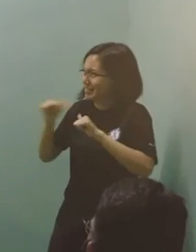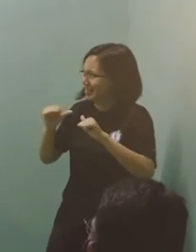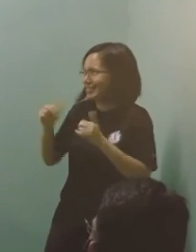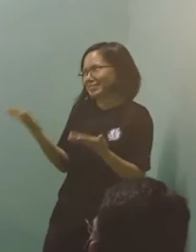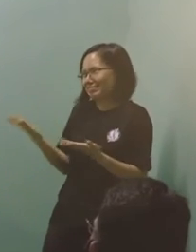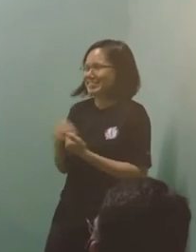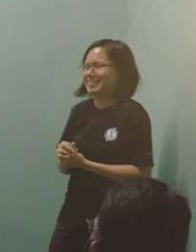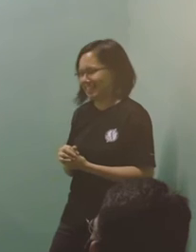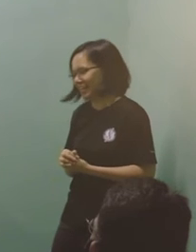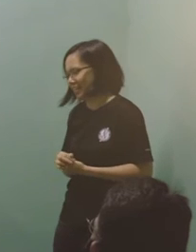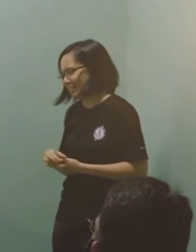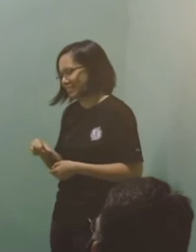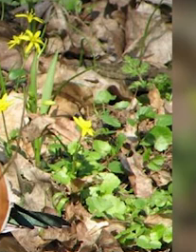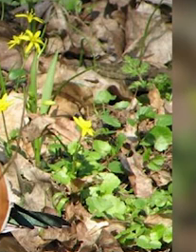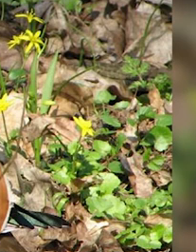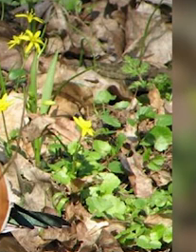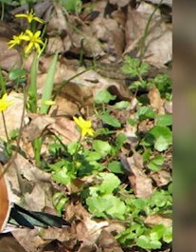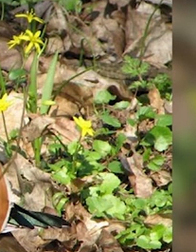here's another grey issue, okay?